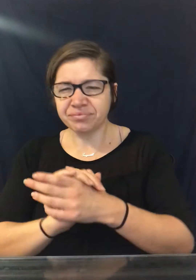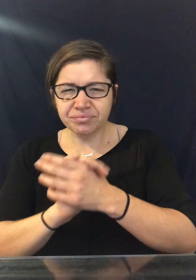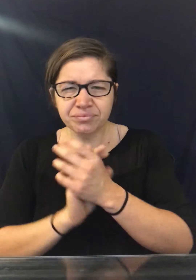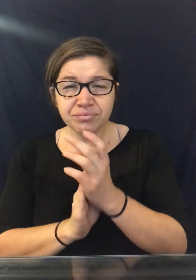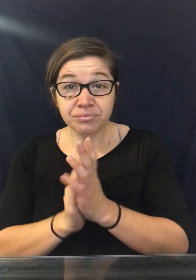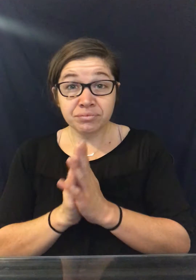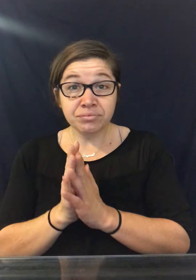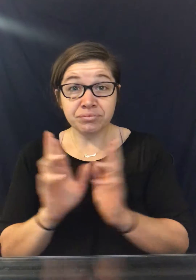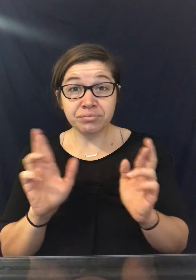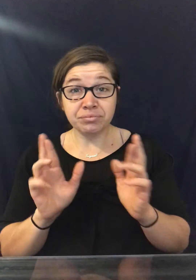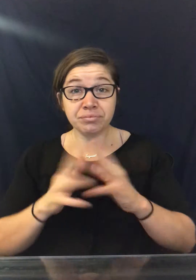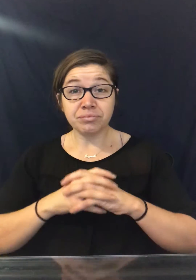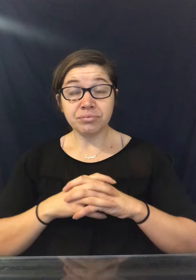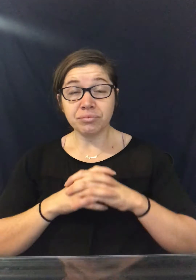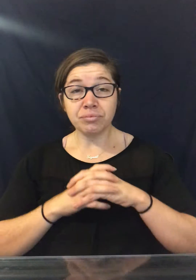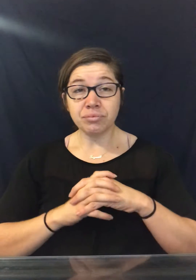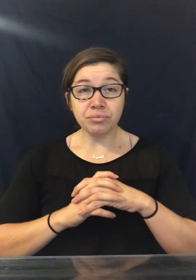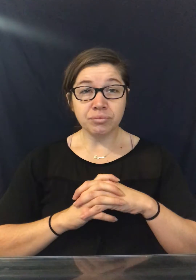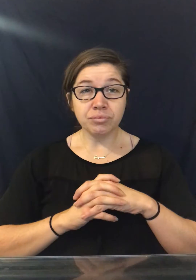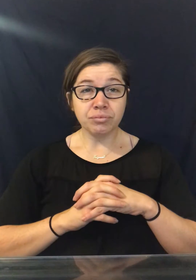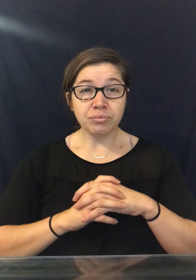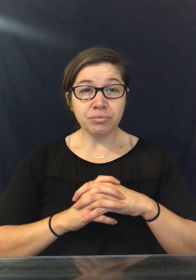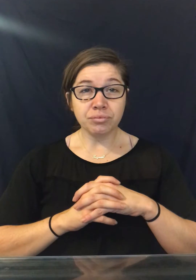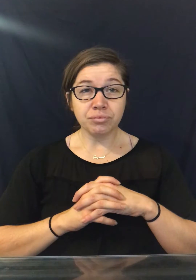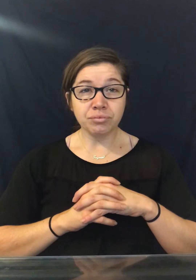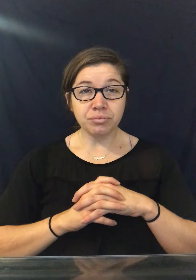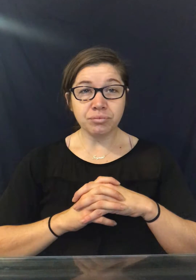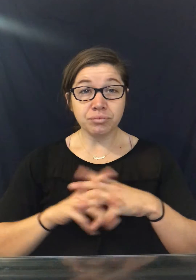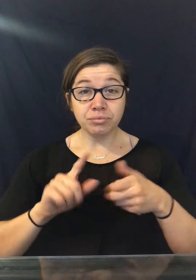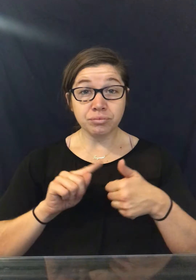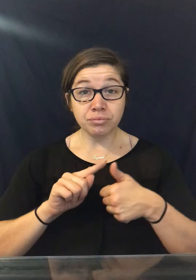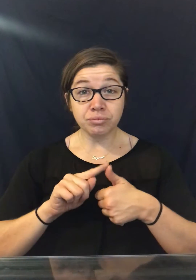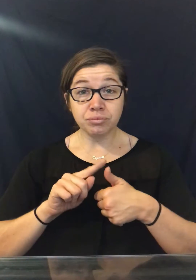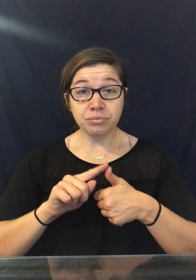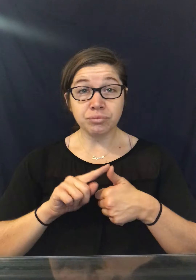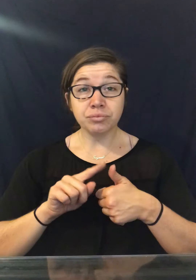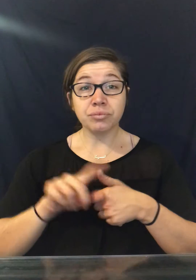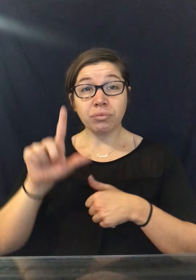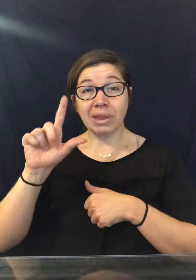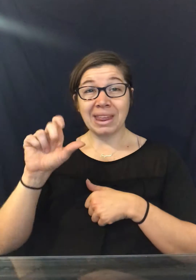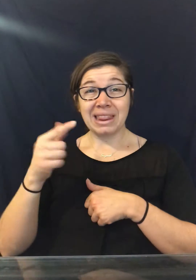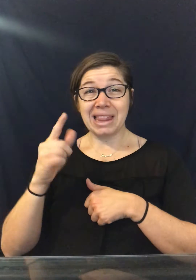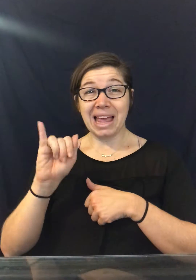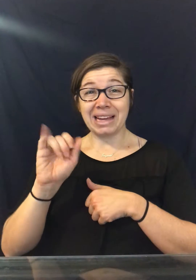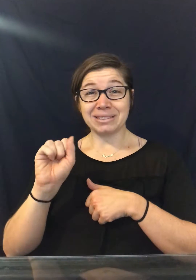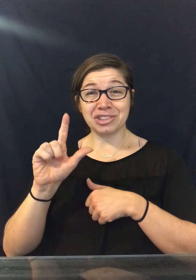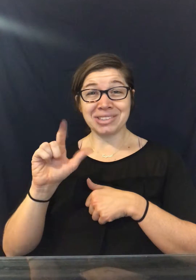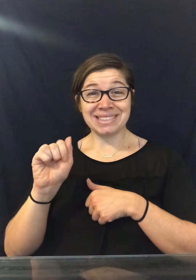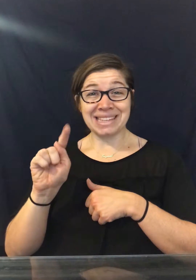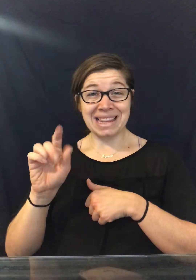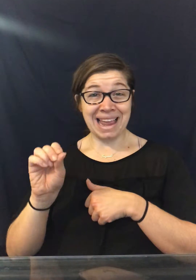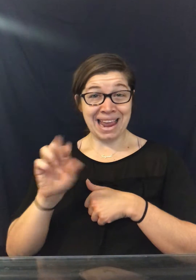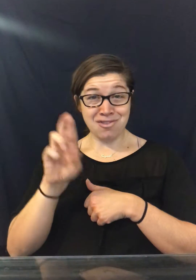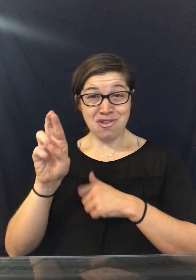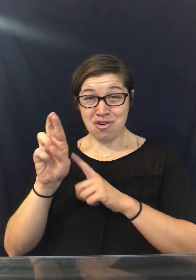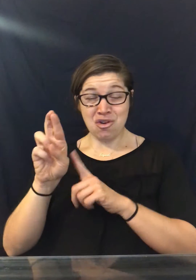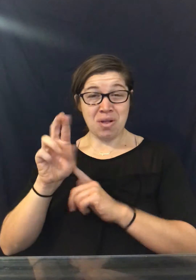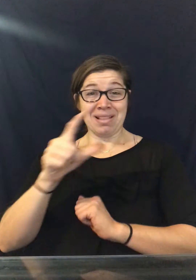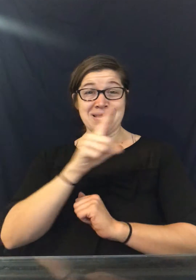these definitions down. Okay, a legislator is someone who passes a law. All